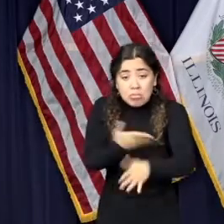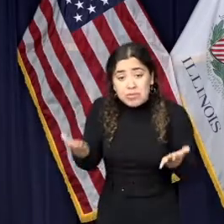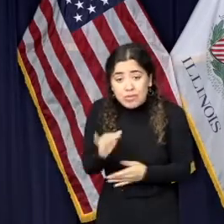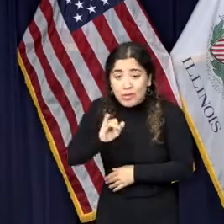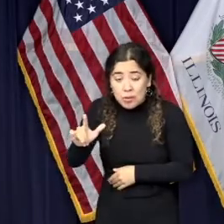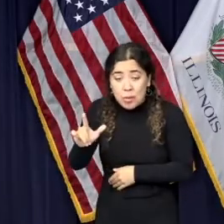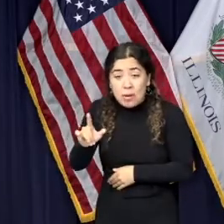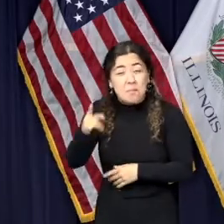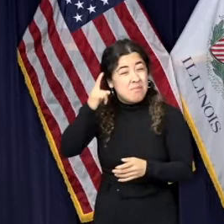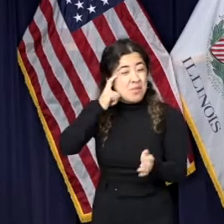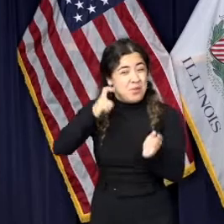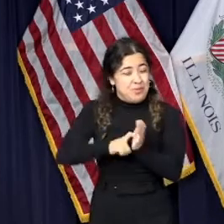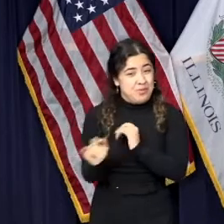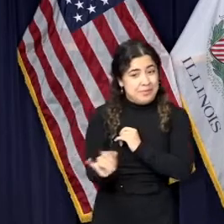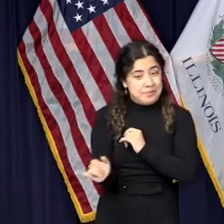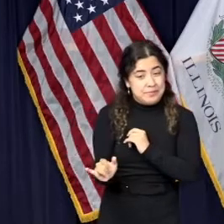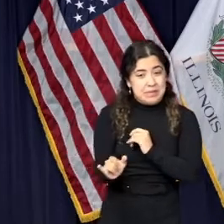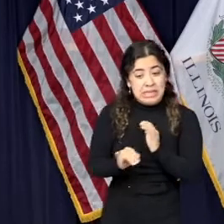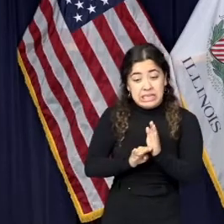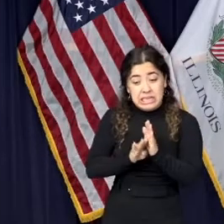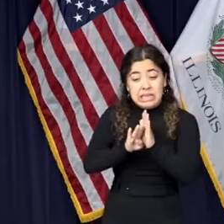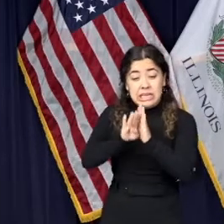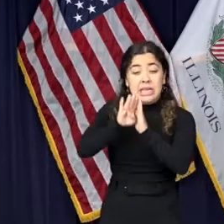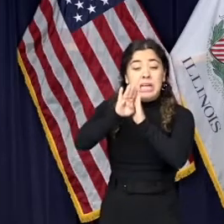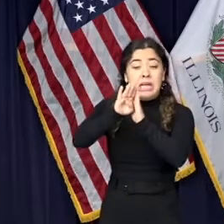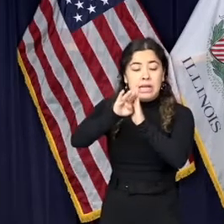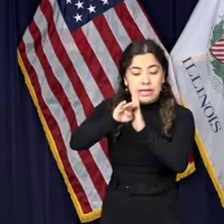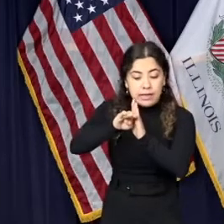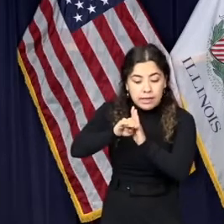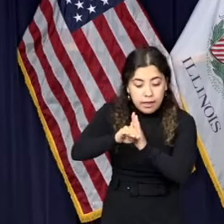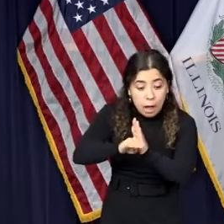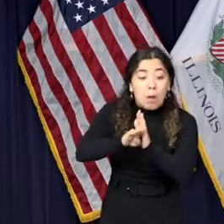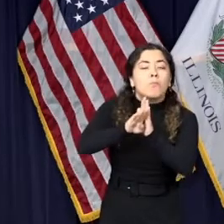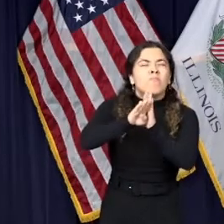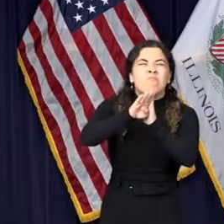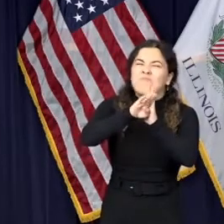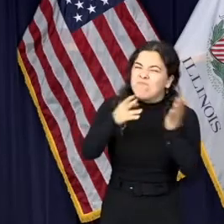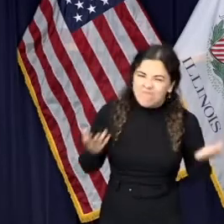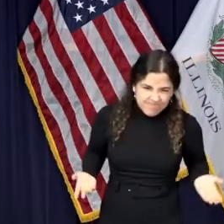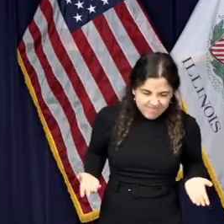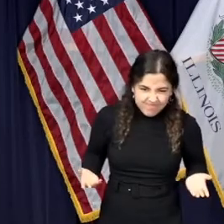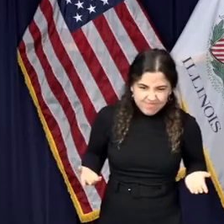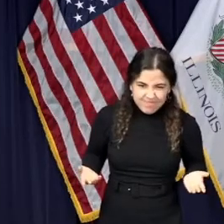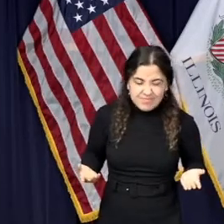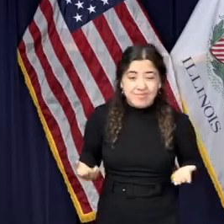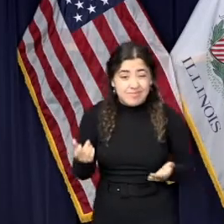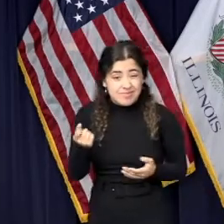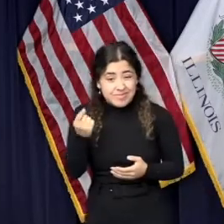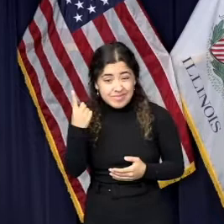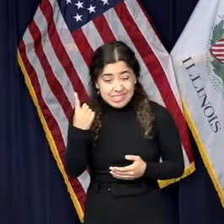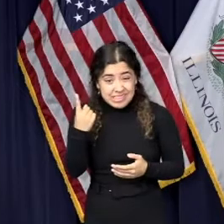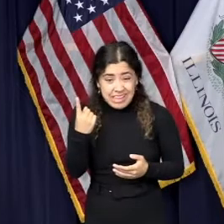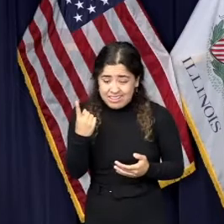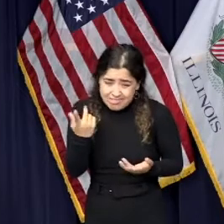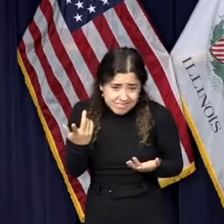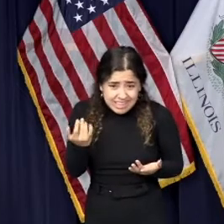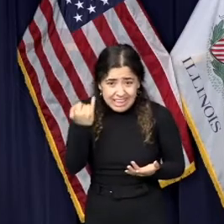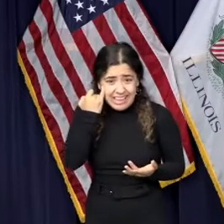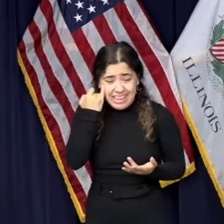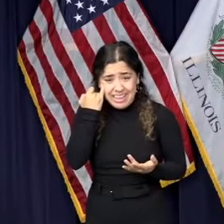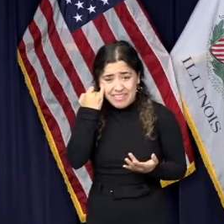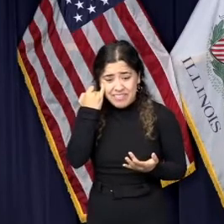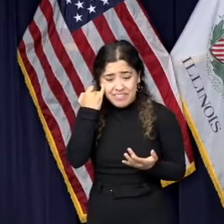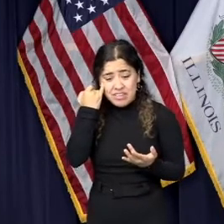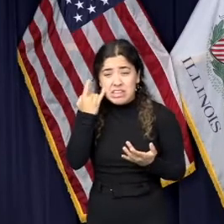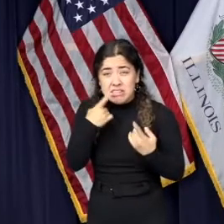things are not heading in the right direction. I want to remind everyone that it doesn't take long at all for a trajectory